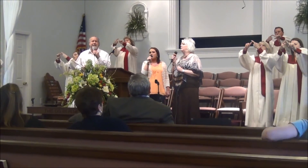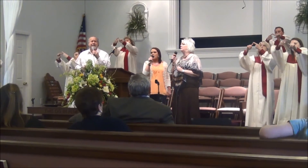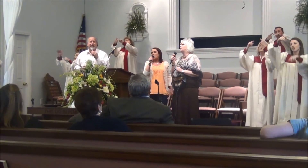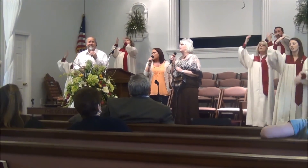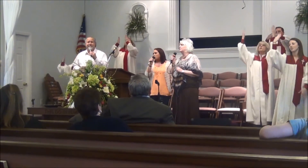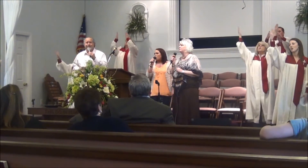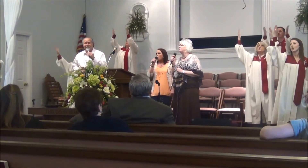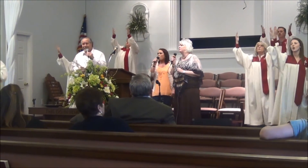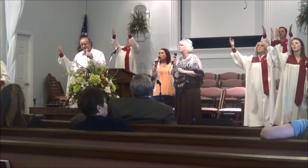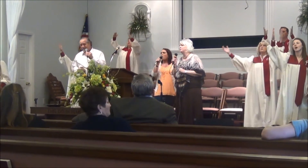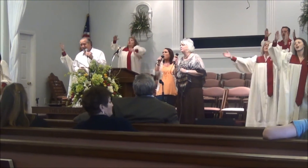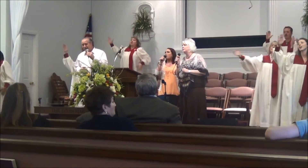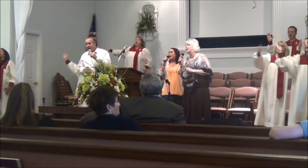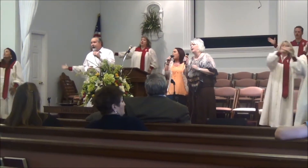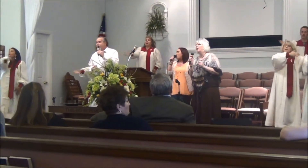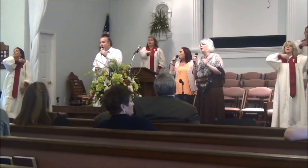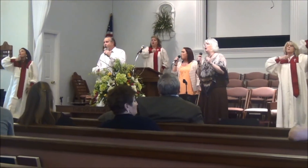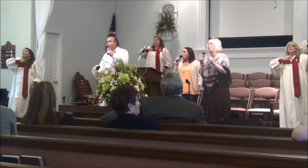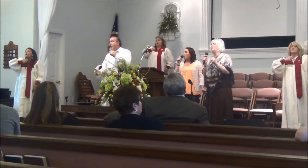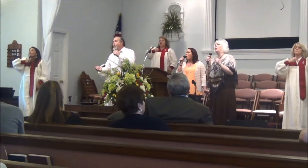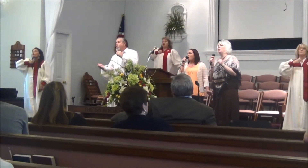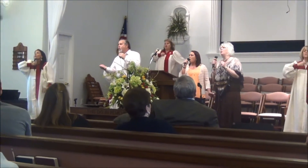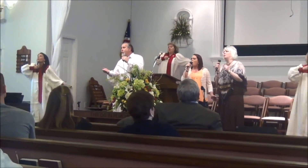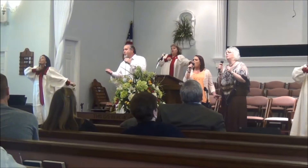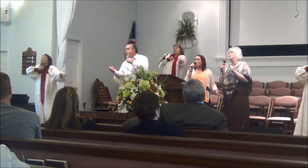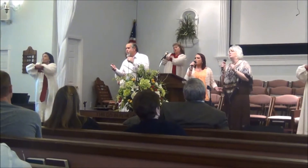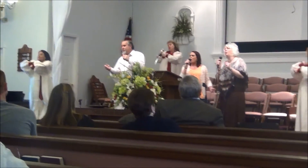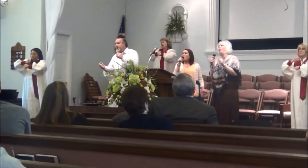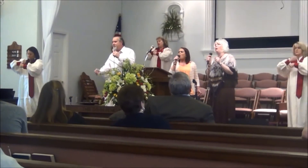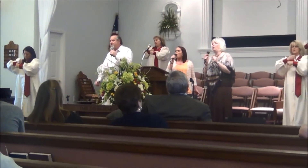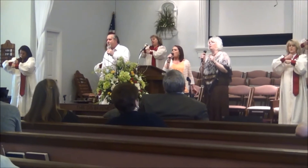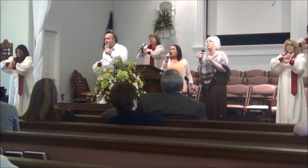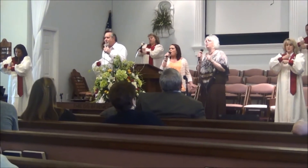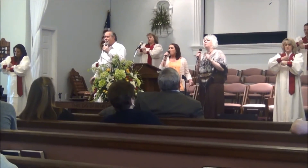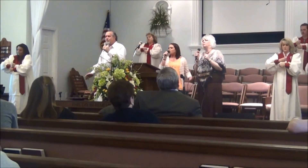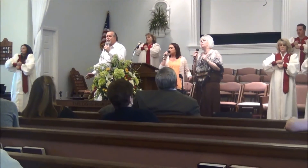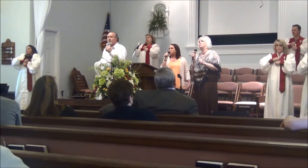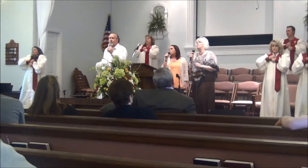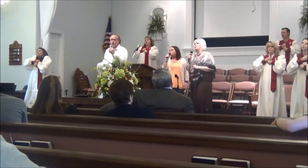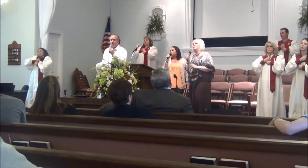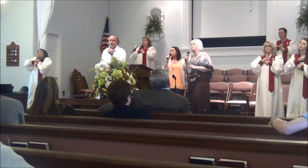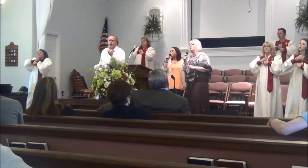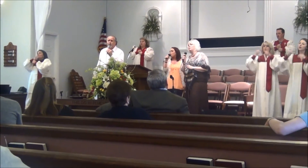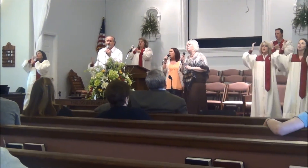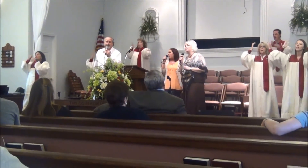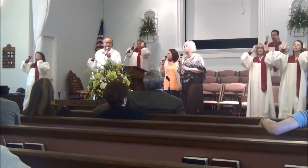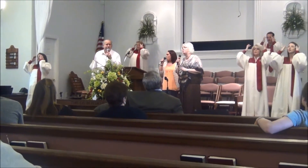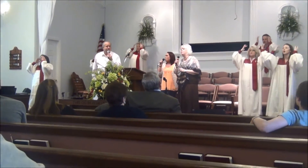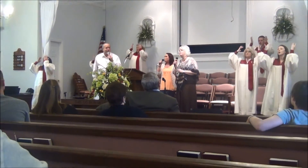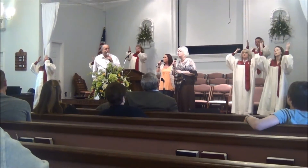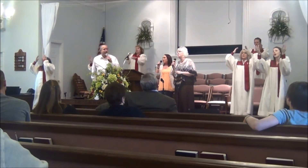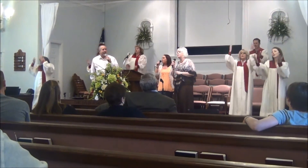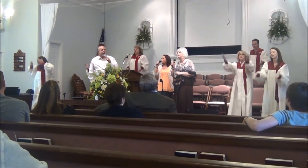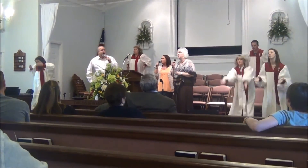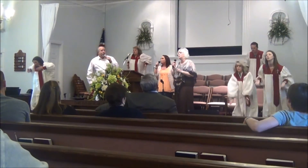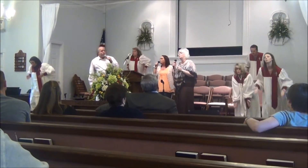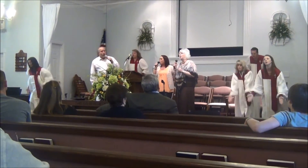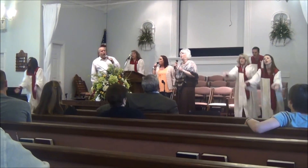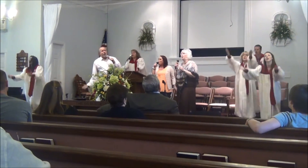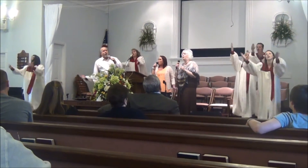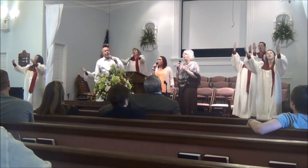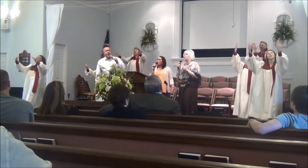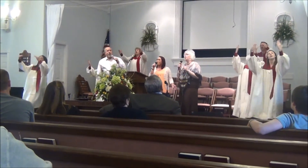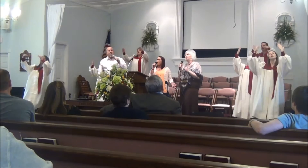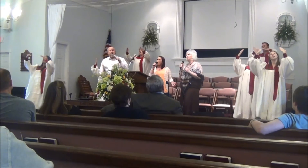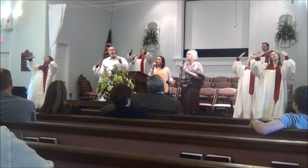Jesus, You're what I hold on to. I know that you